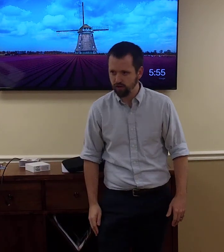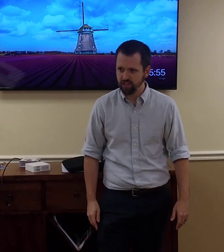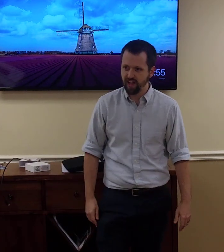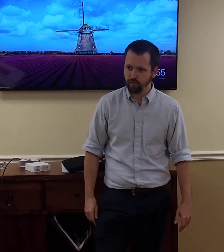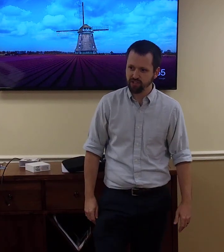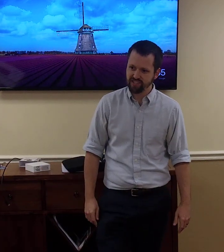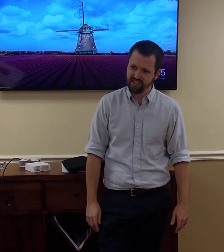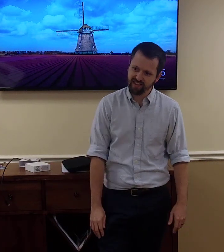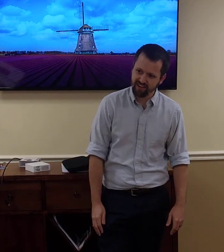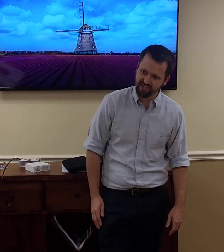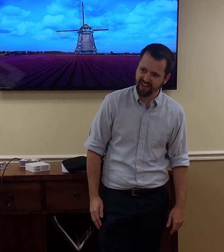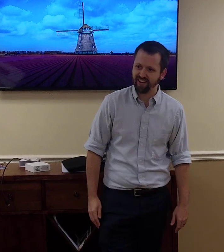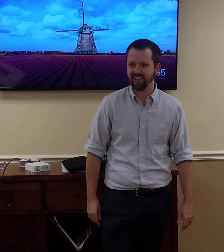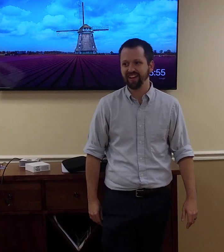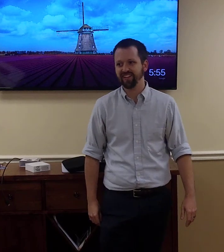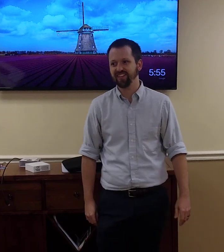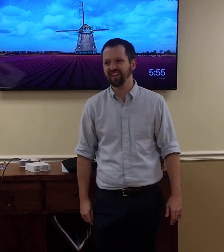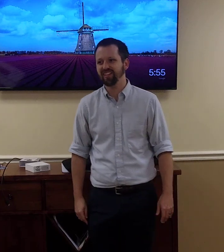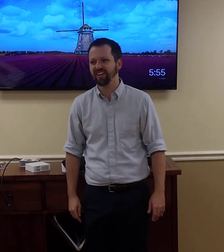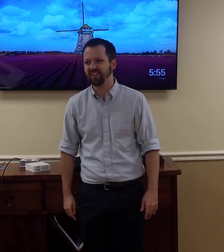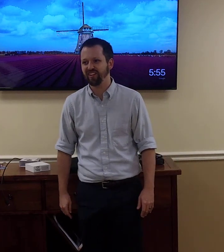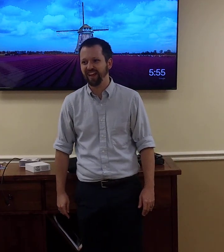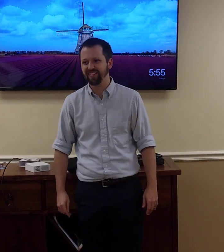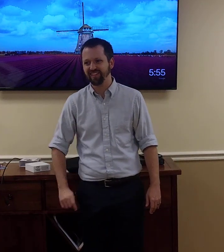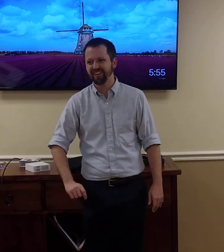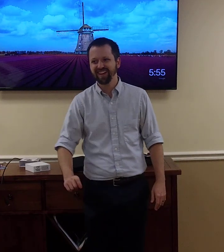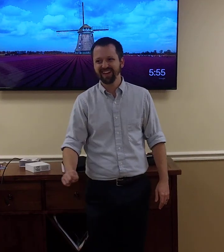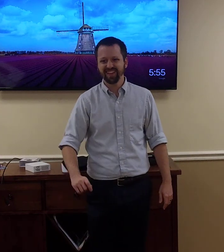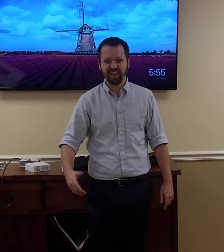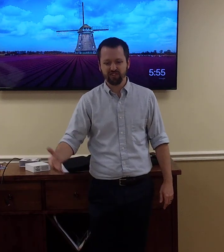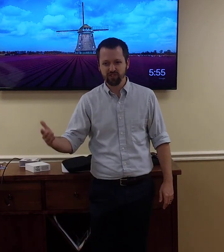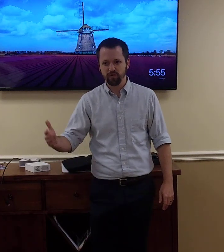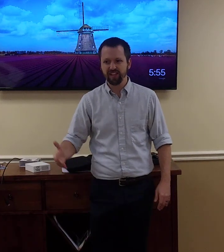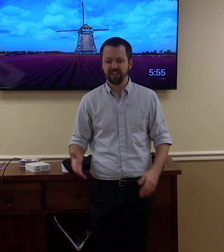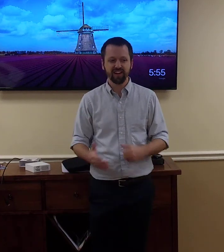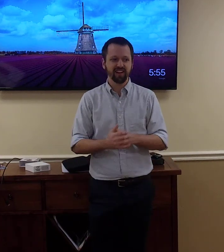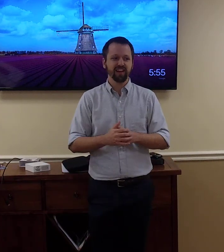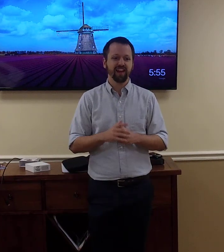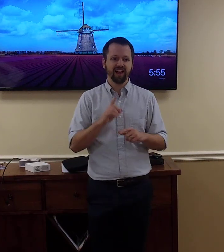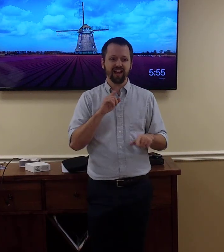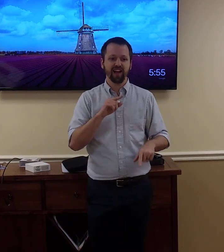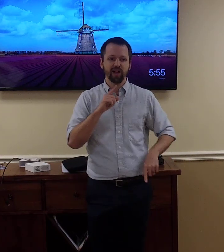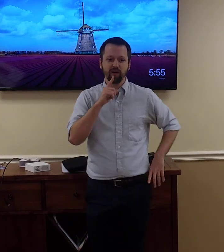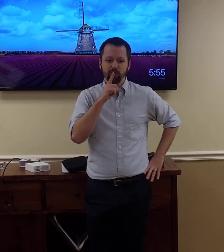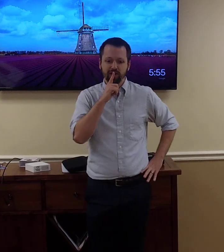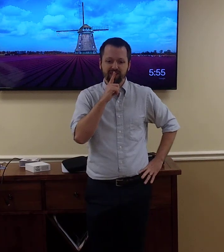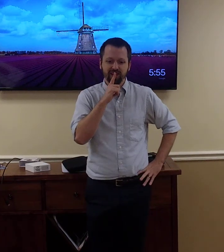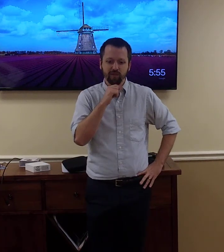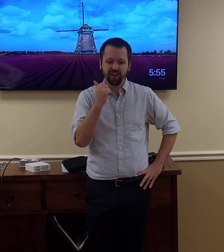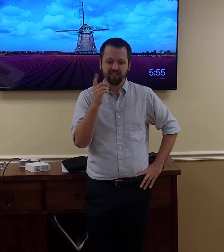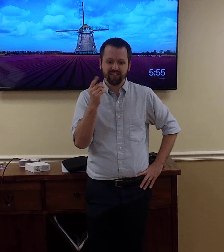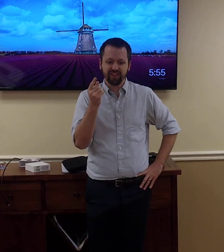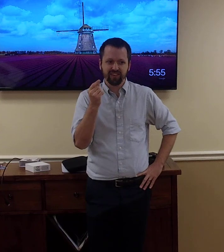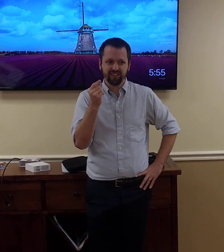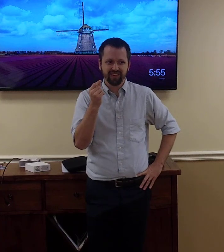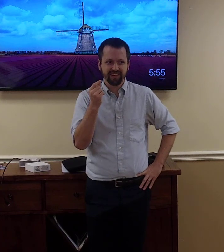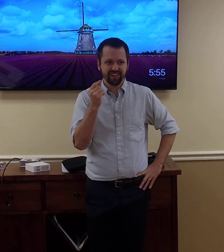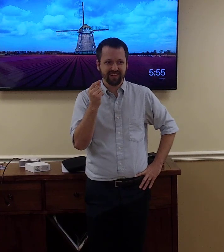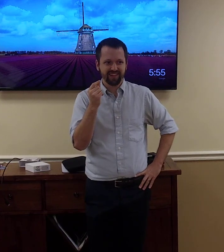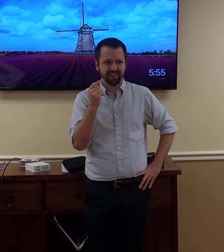thigh while she's sitting there and just kind of like look at her legs and the answers are You're right giving them there. ideas. I Let's had a see, friend what else who did I do? would like write. She had